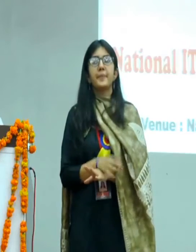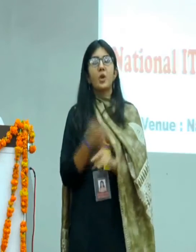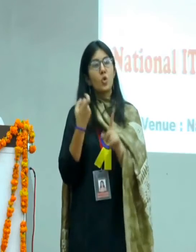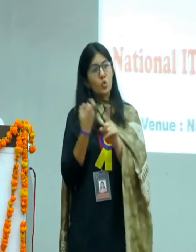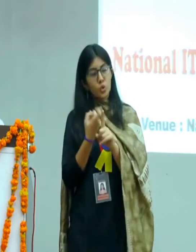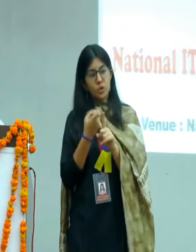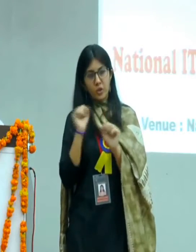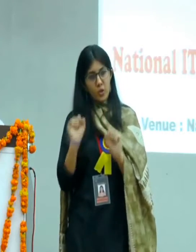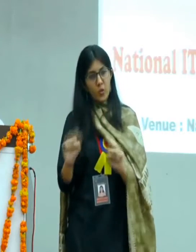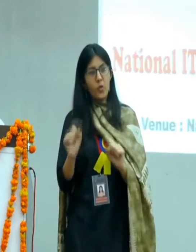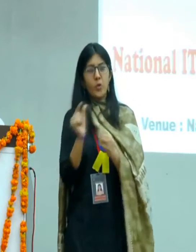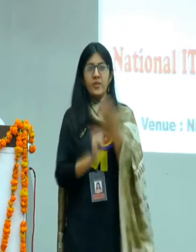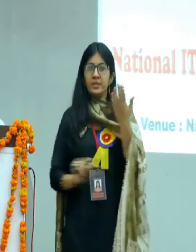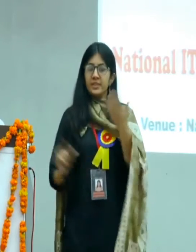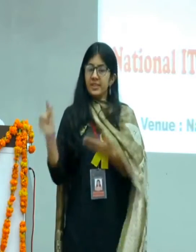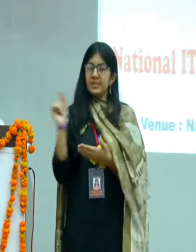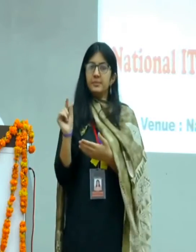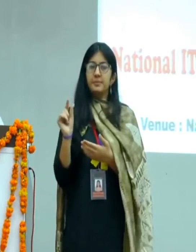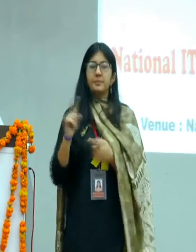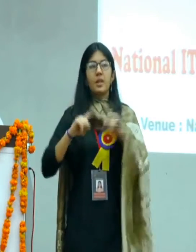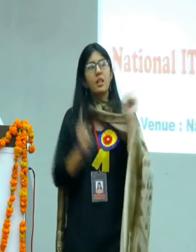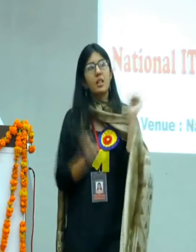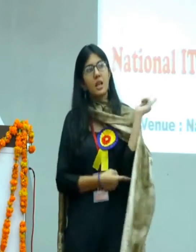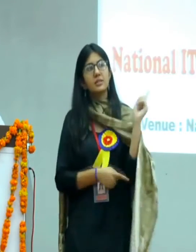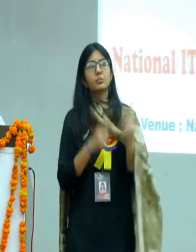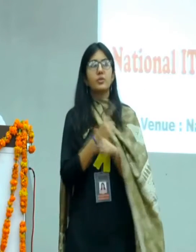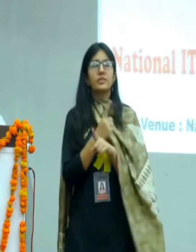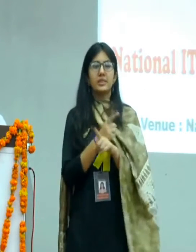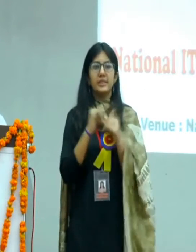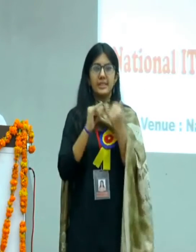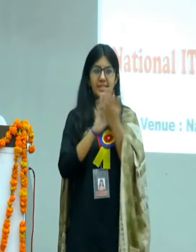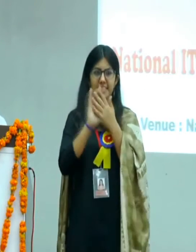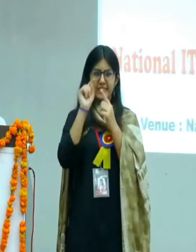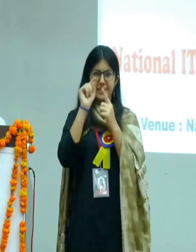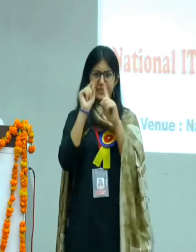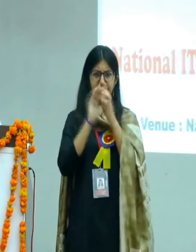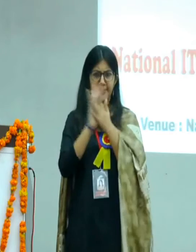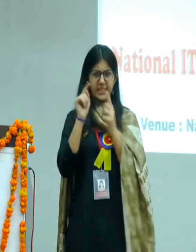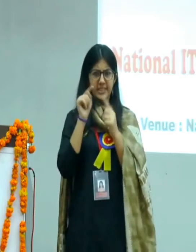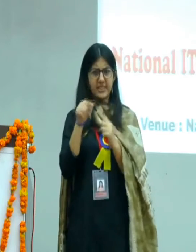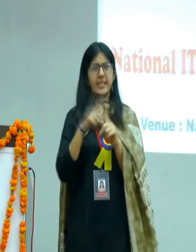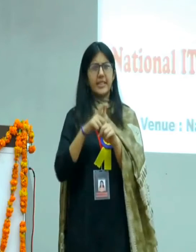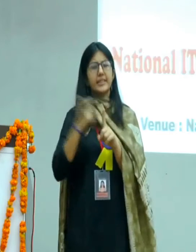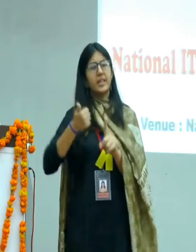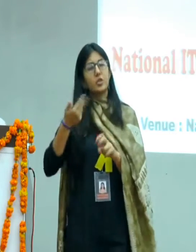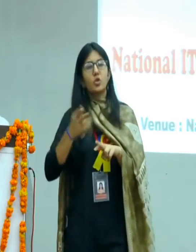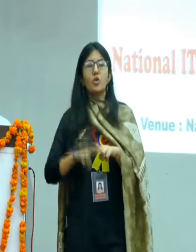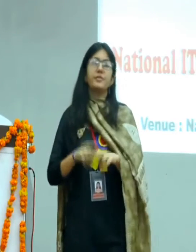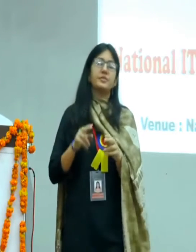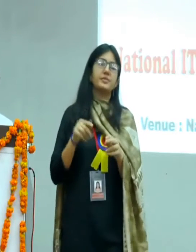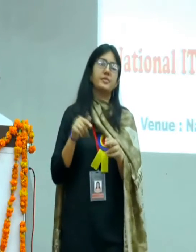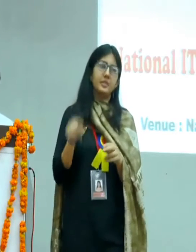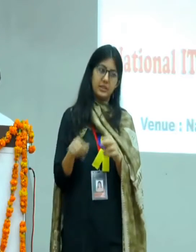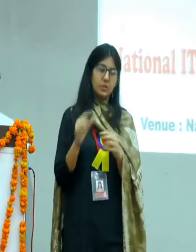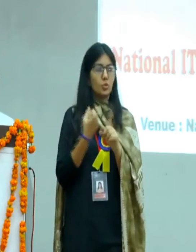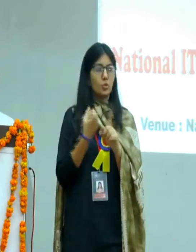Kurukshetra University, and last, Professor C.C. Tripathi, Director of UIT Kurukshetra University.